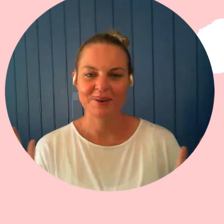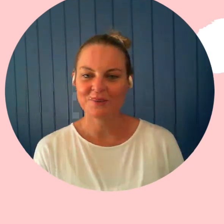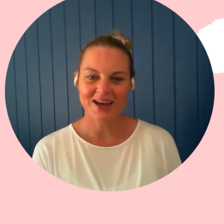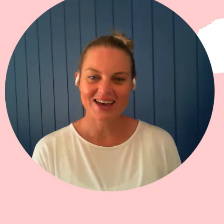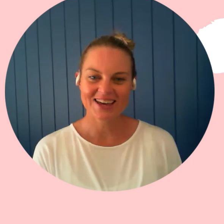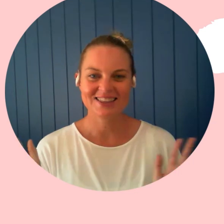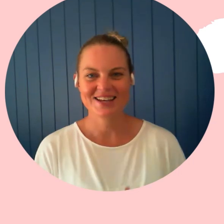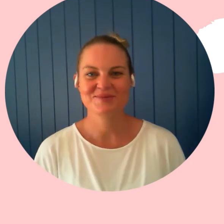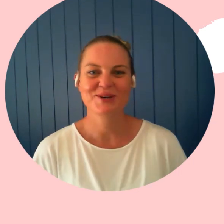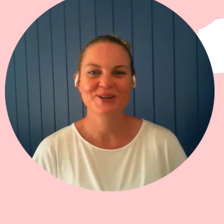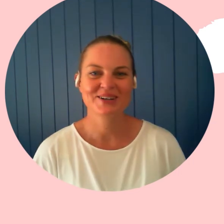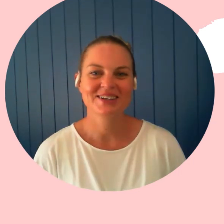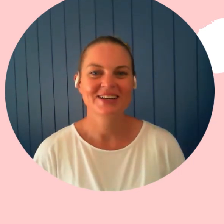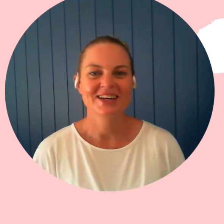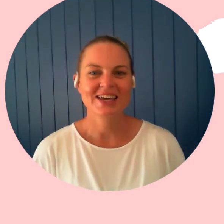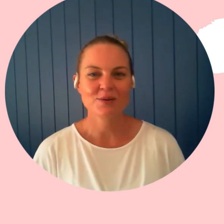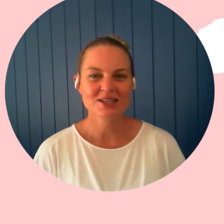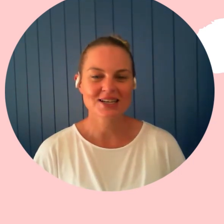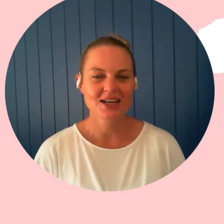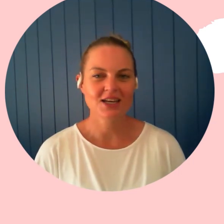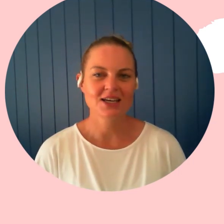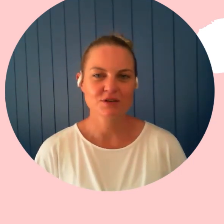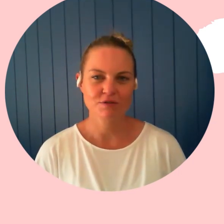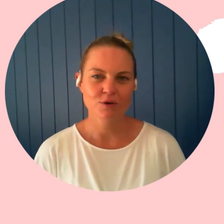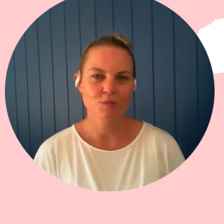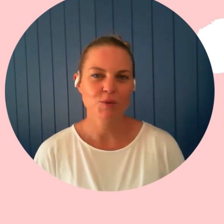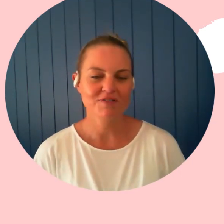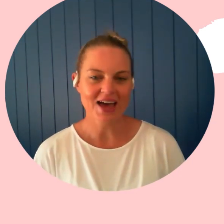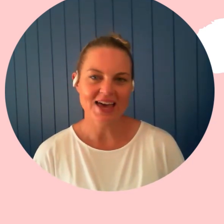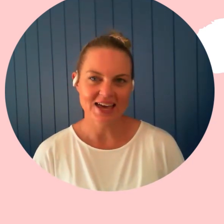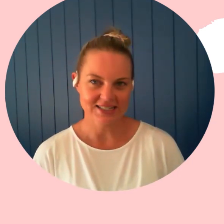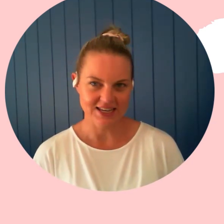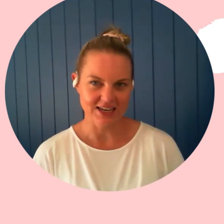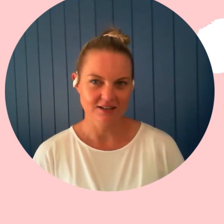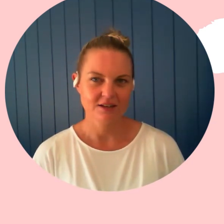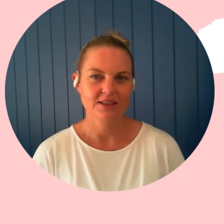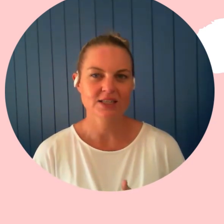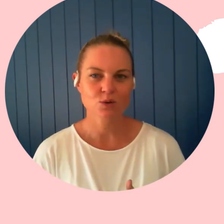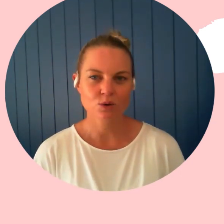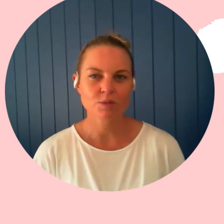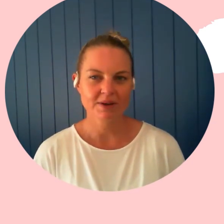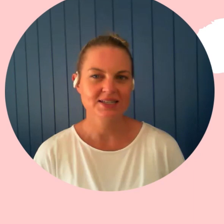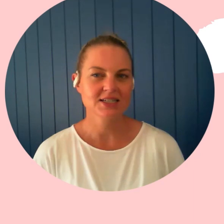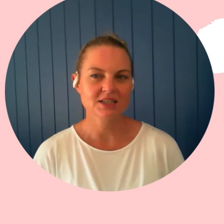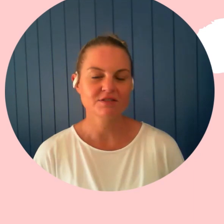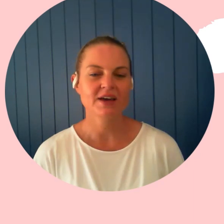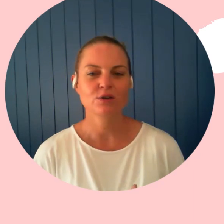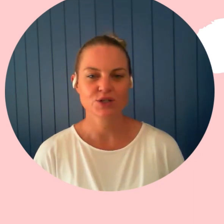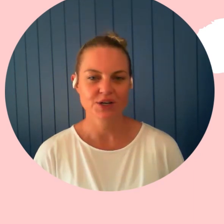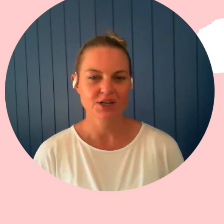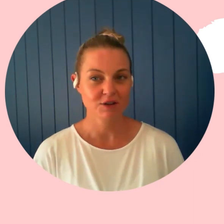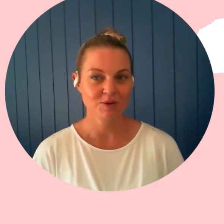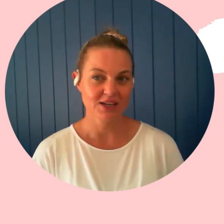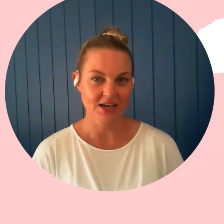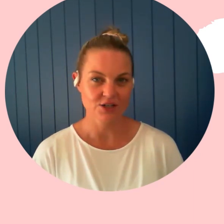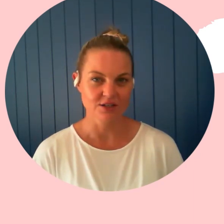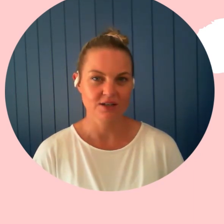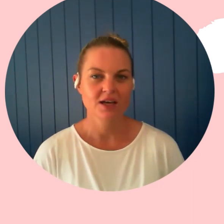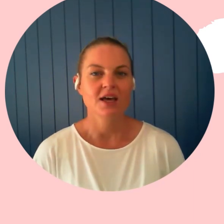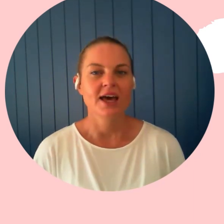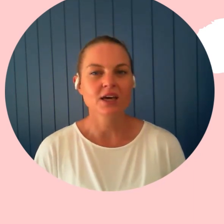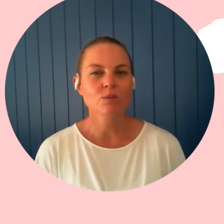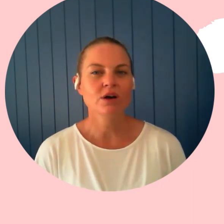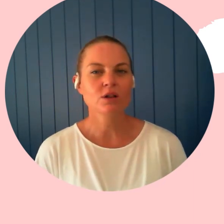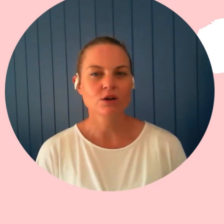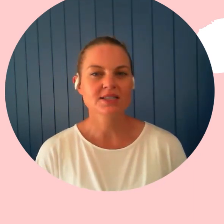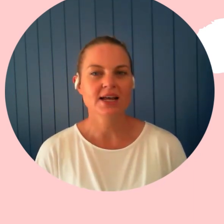But wait, there's more. Keyword signing is a form of AAC. That's augmentative and alternative communication, and